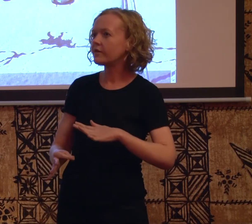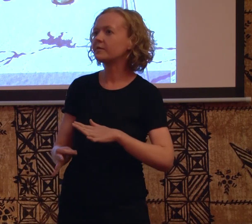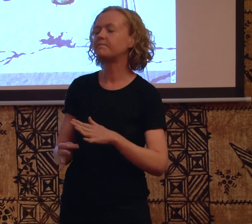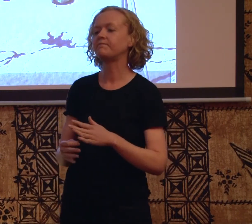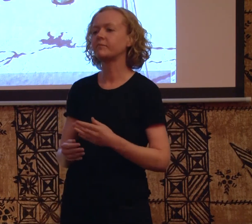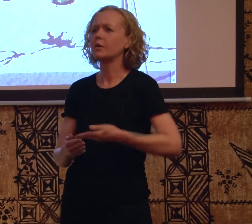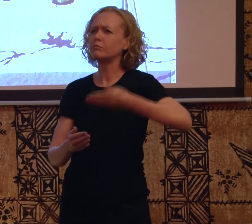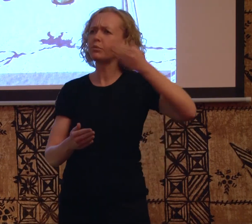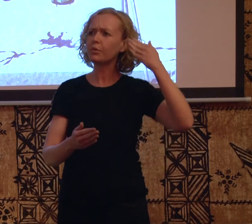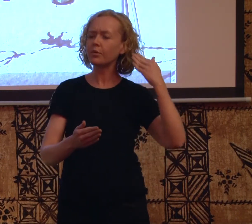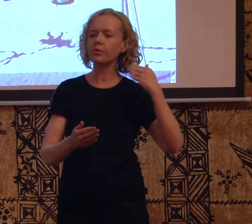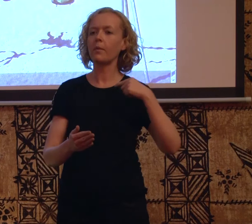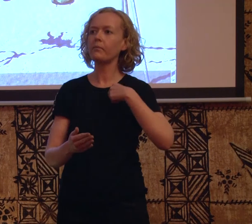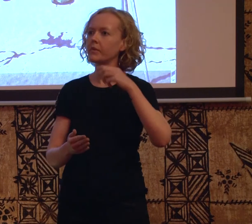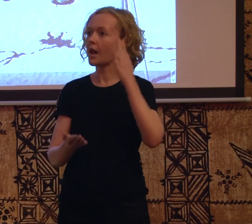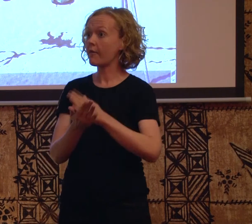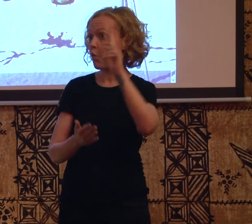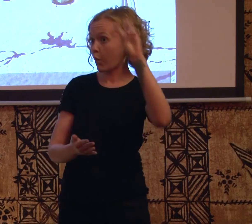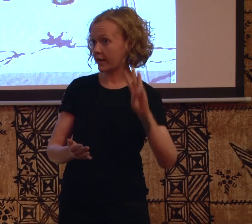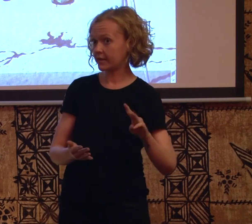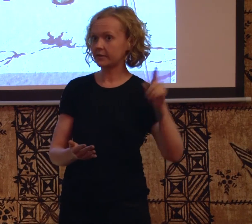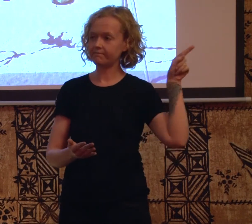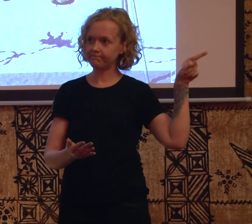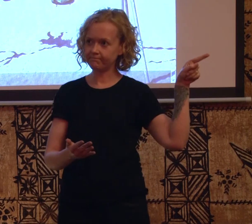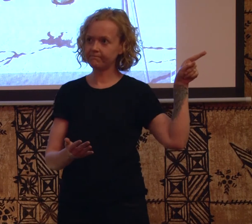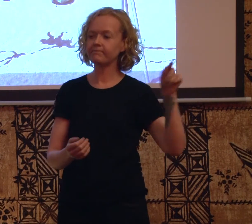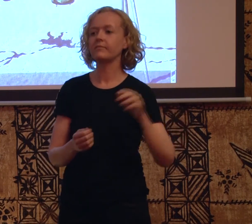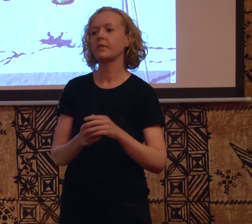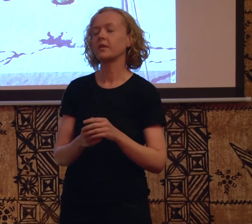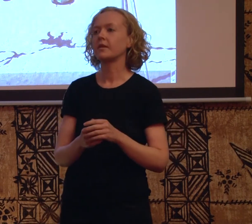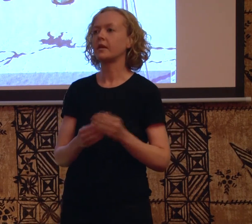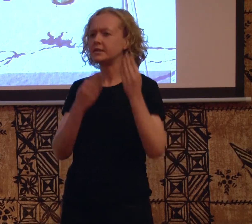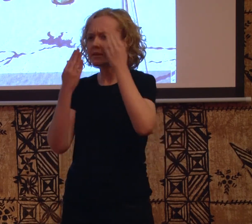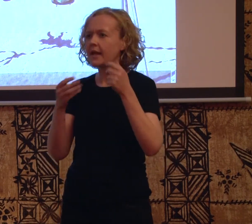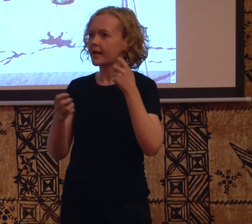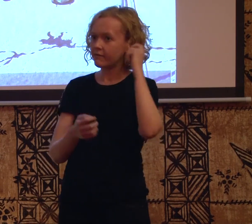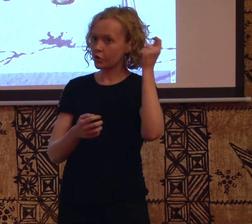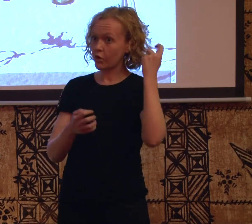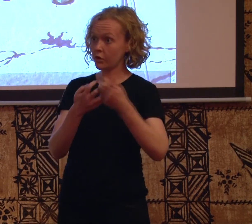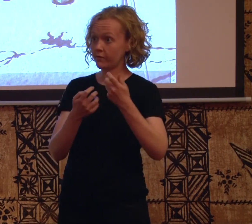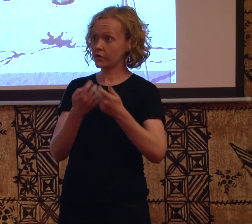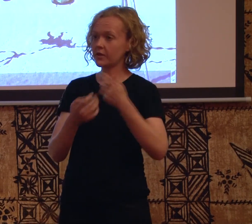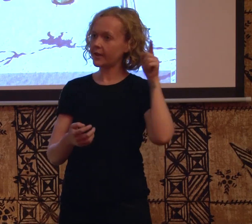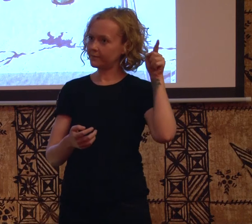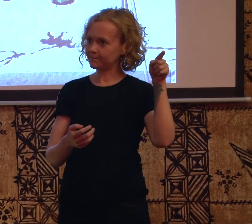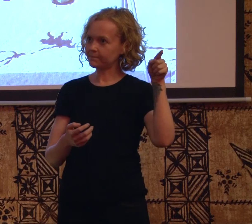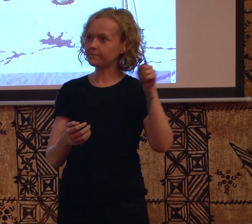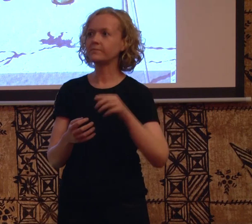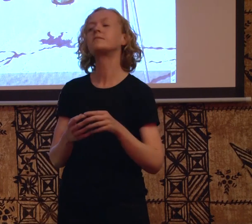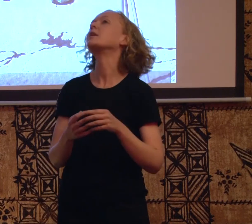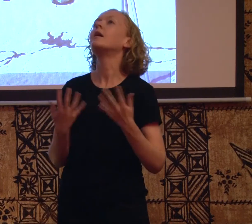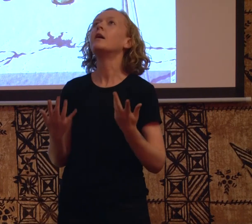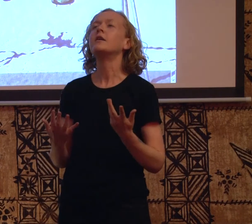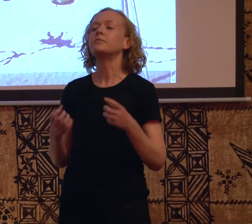So why do I want to do interpreting? Because a long time ago, I lived in Wellington, and I studied at